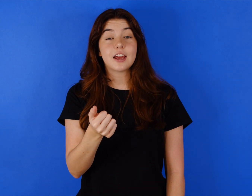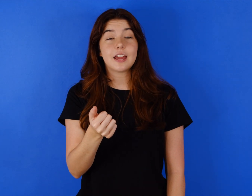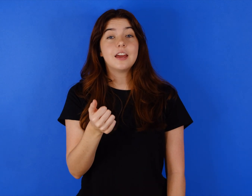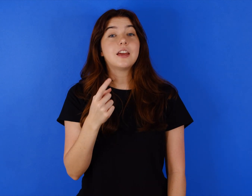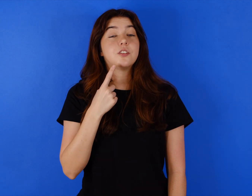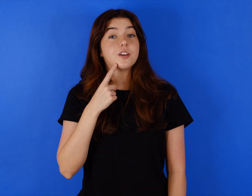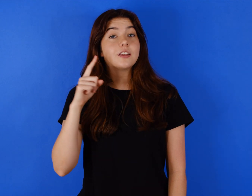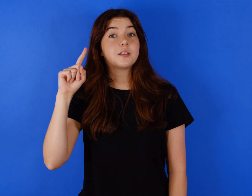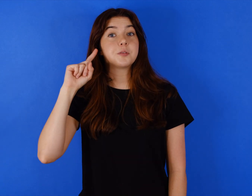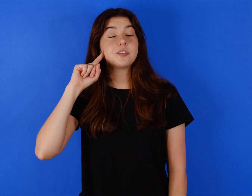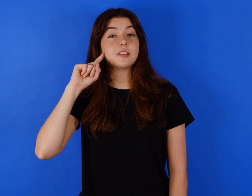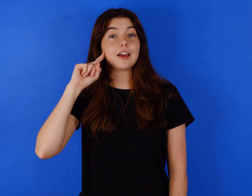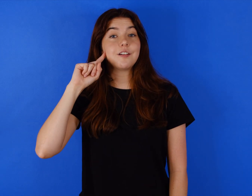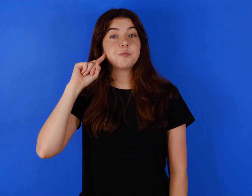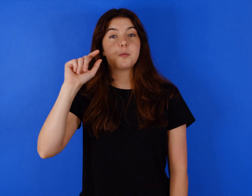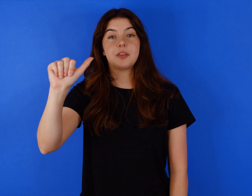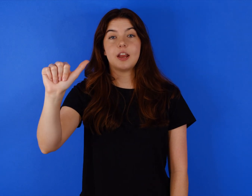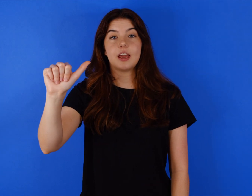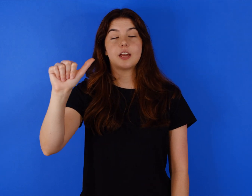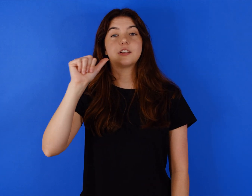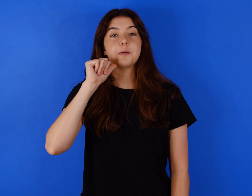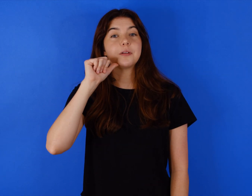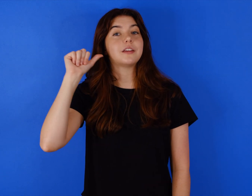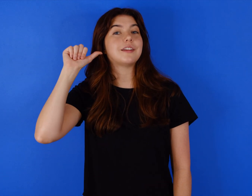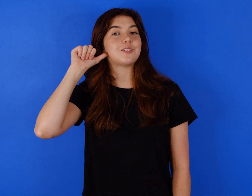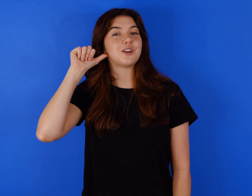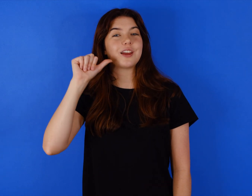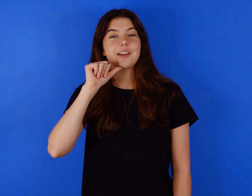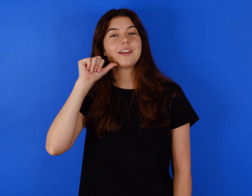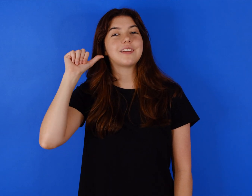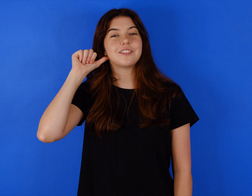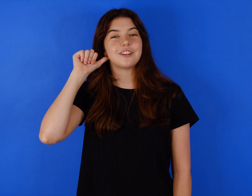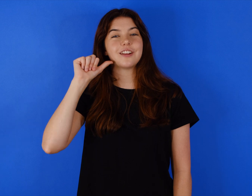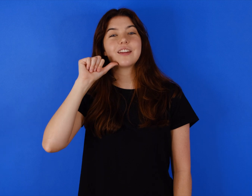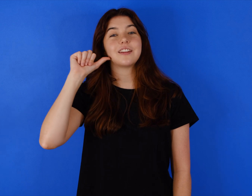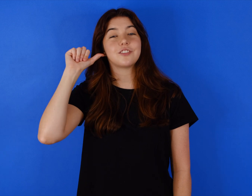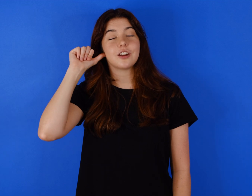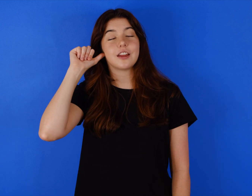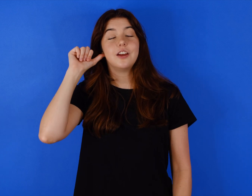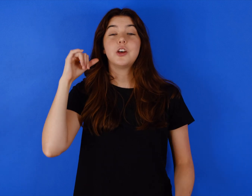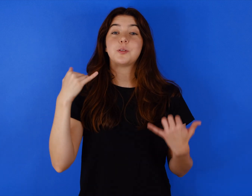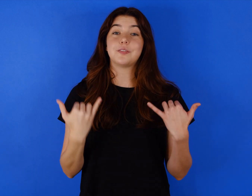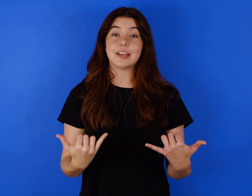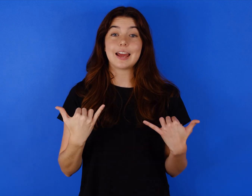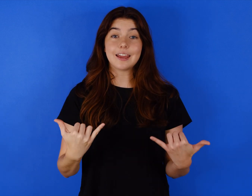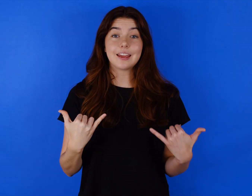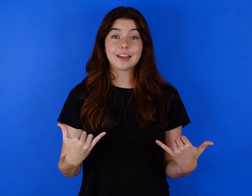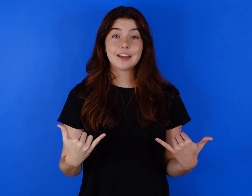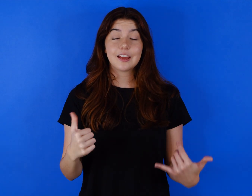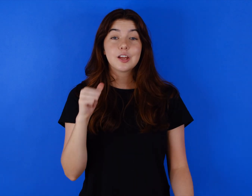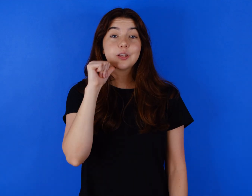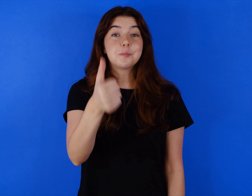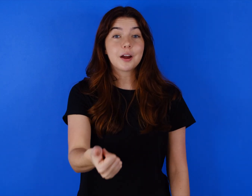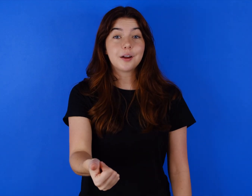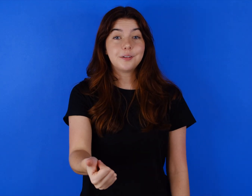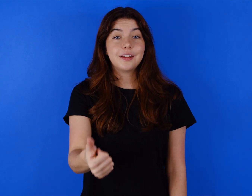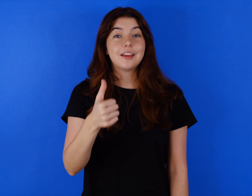Yesterday is very similar to deaf, but with an A hand shape. Yesterday. So we have today, tomorrow,